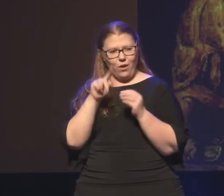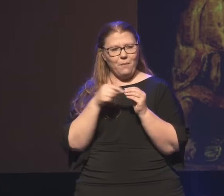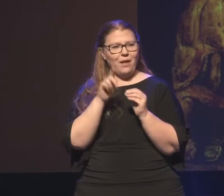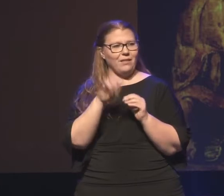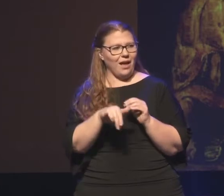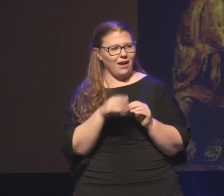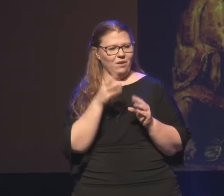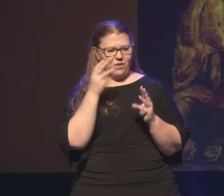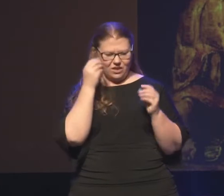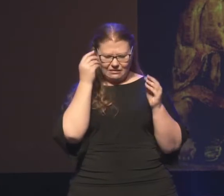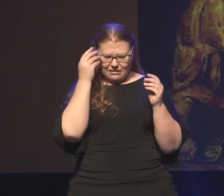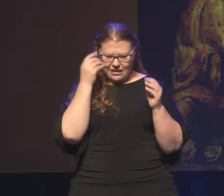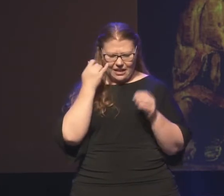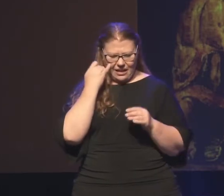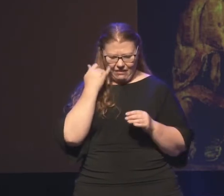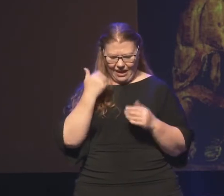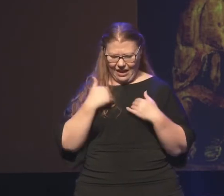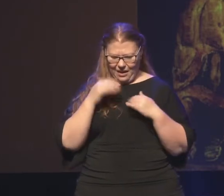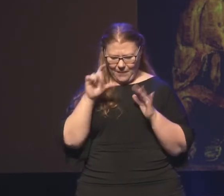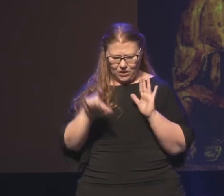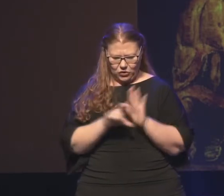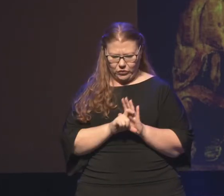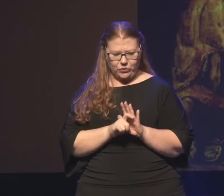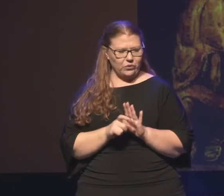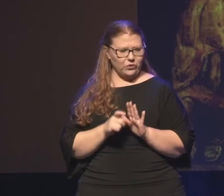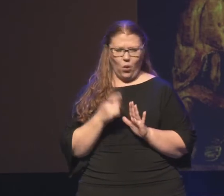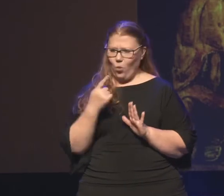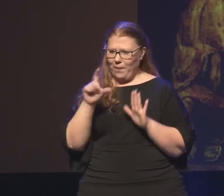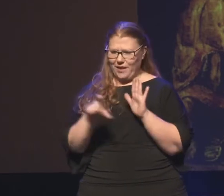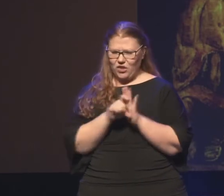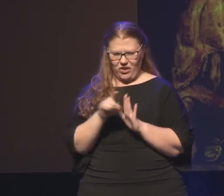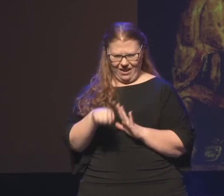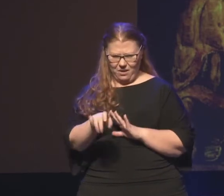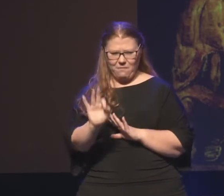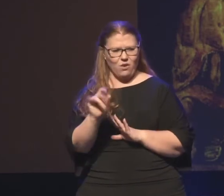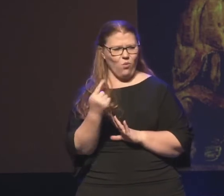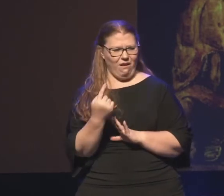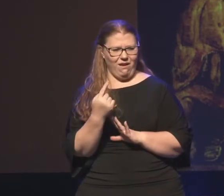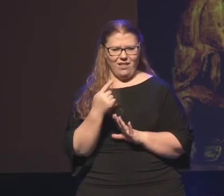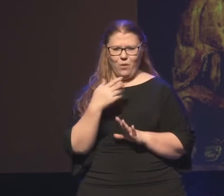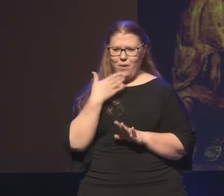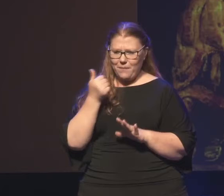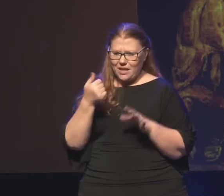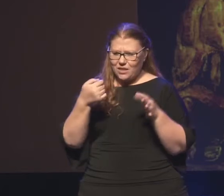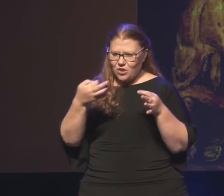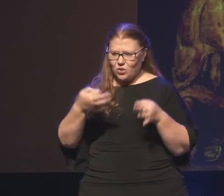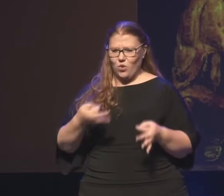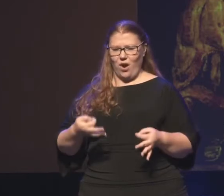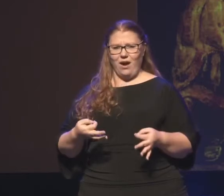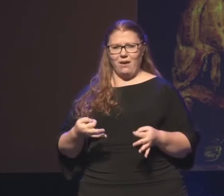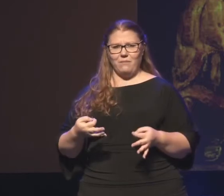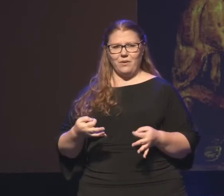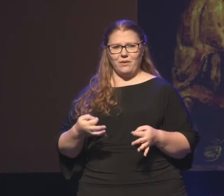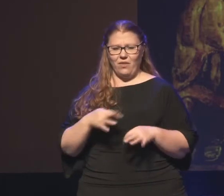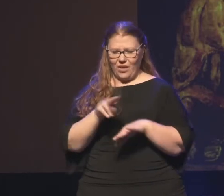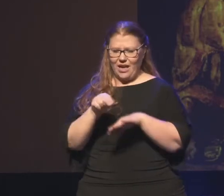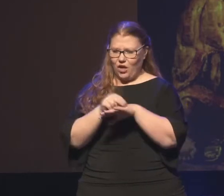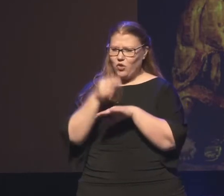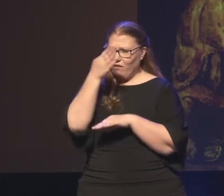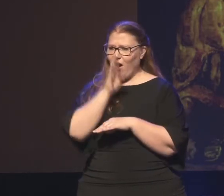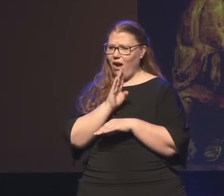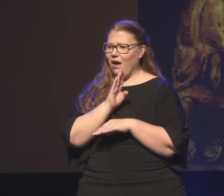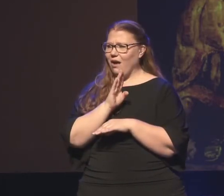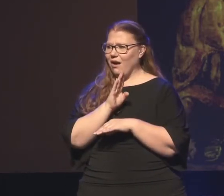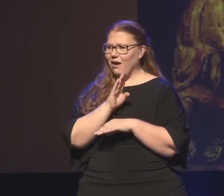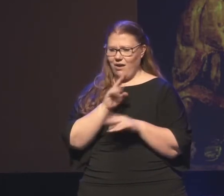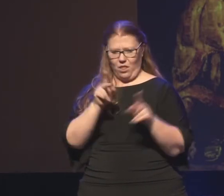I thought, you know what? If there was a picture, one picture, and I had to pick one that would best describe the nature of God,